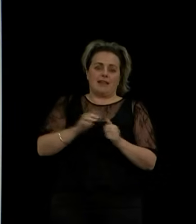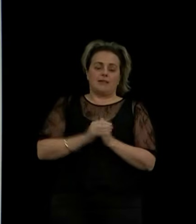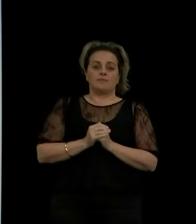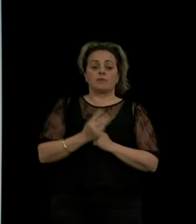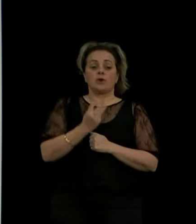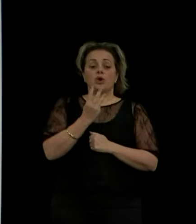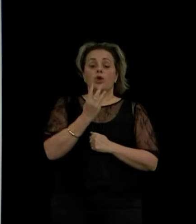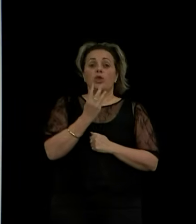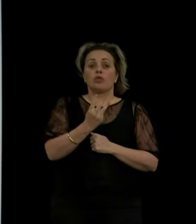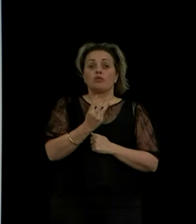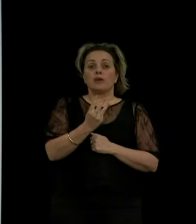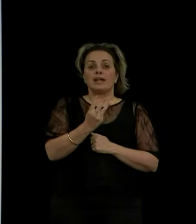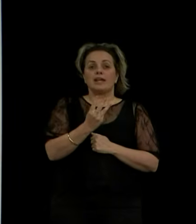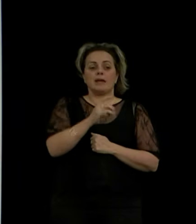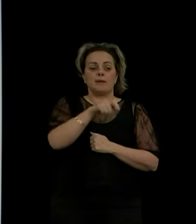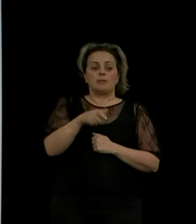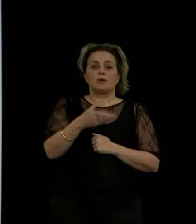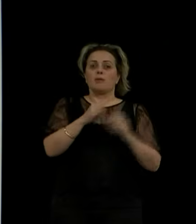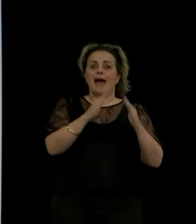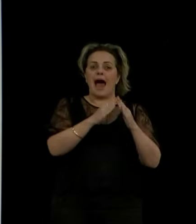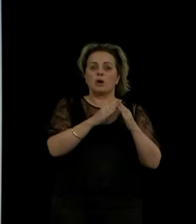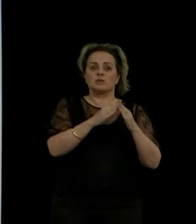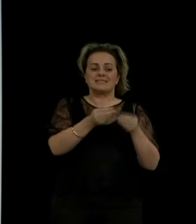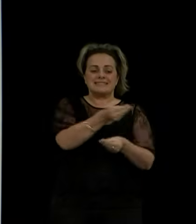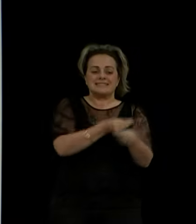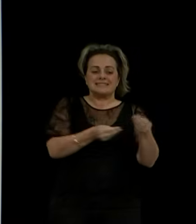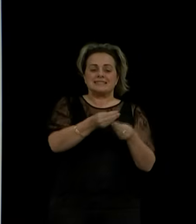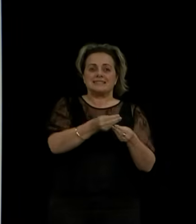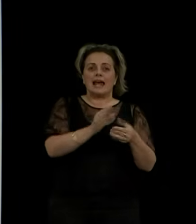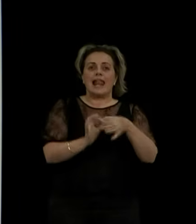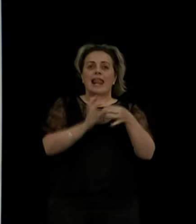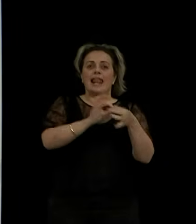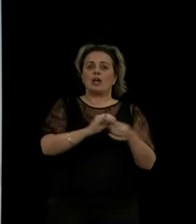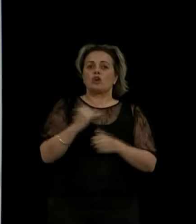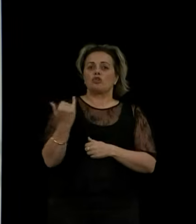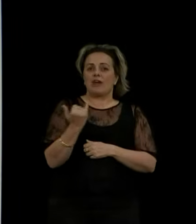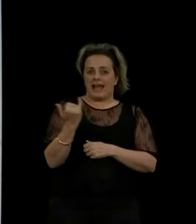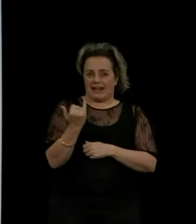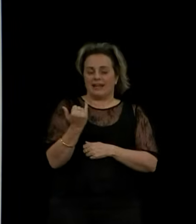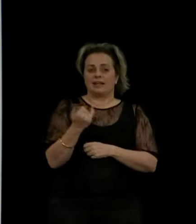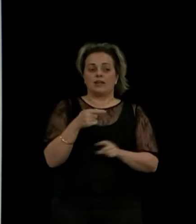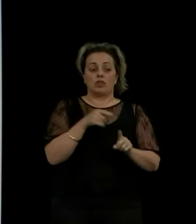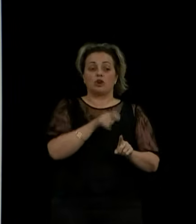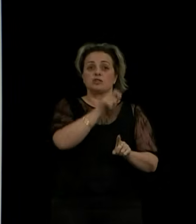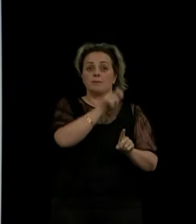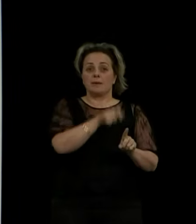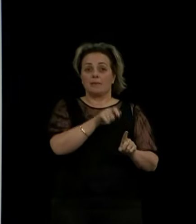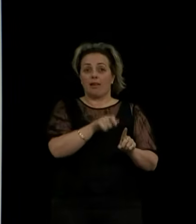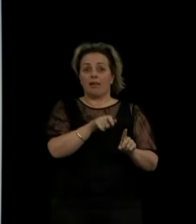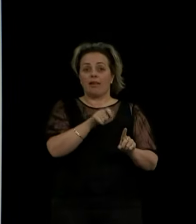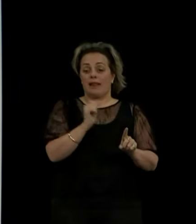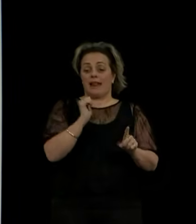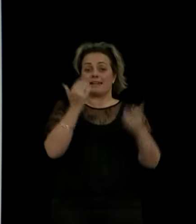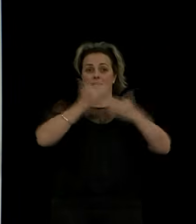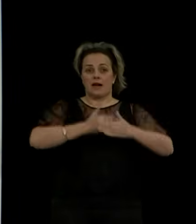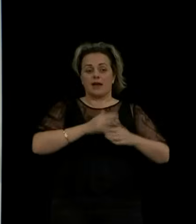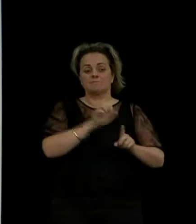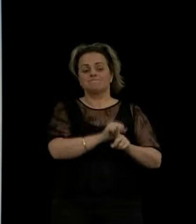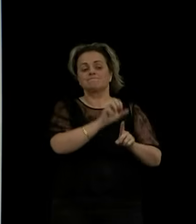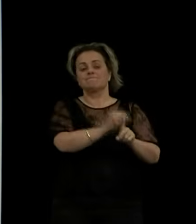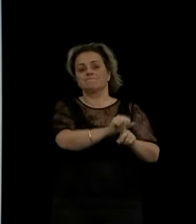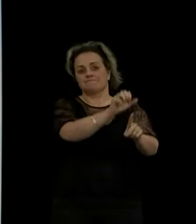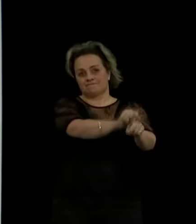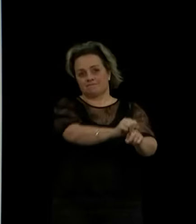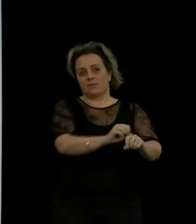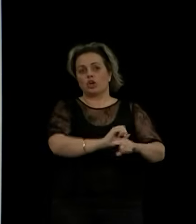members who have become cases, linked to the Raglan case, these people tested positive overnight and will be included